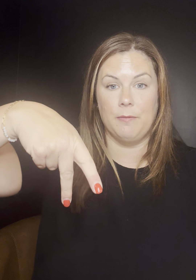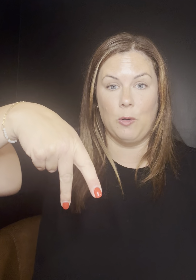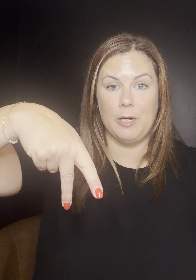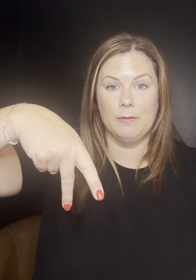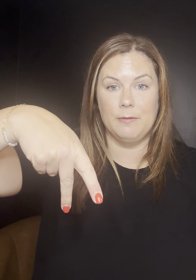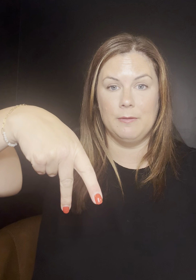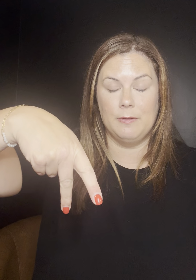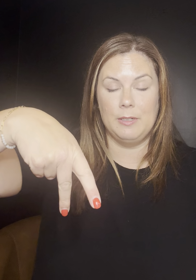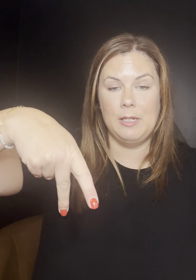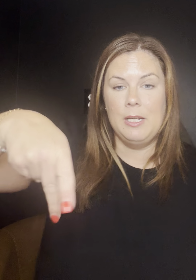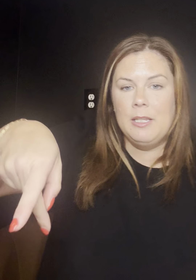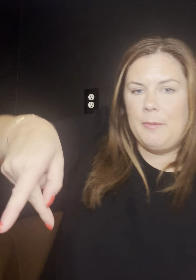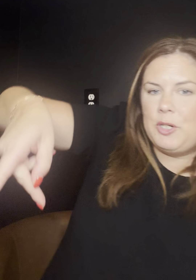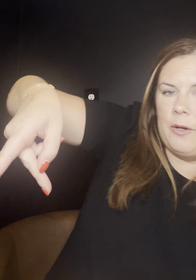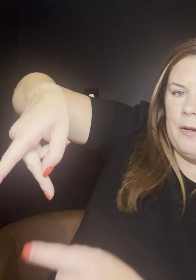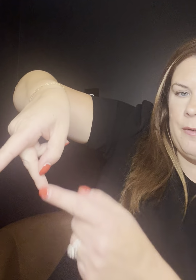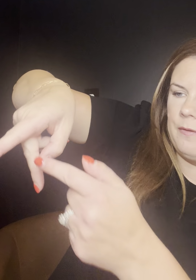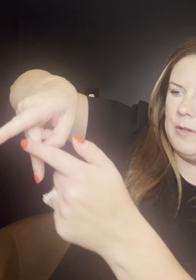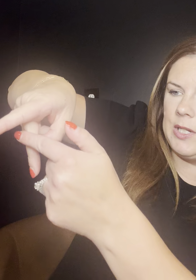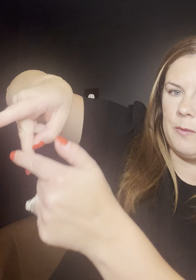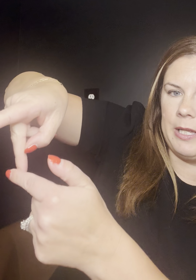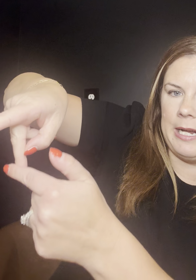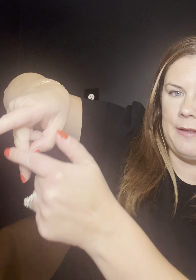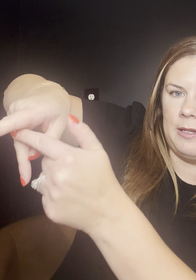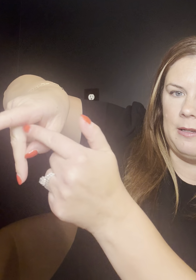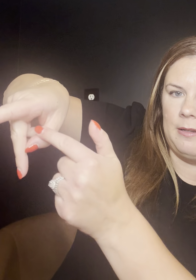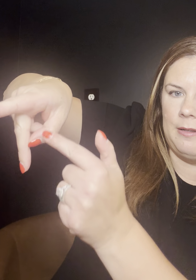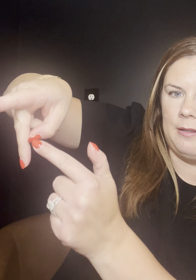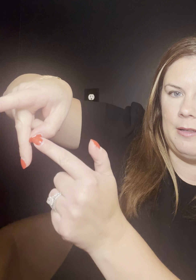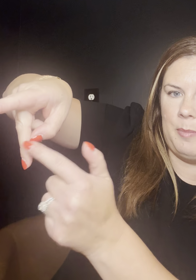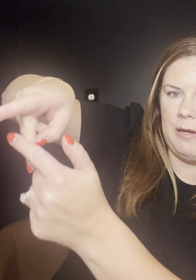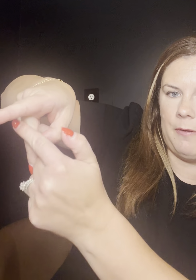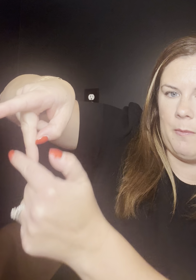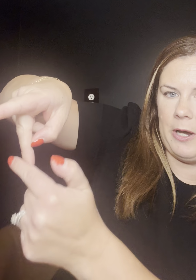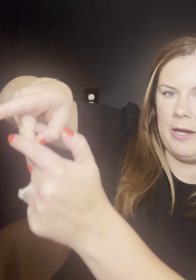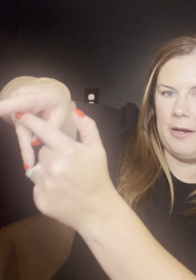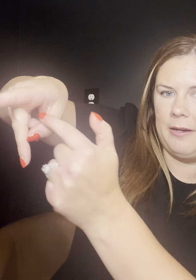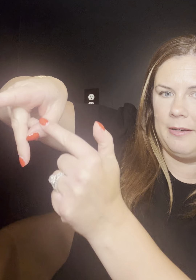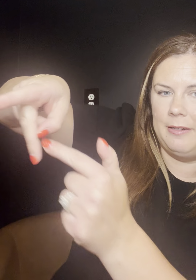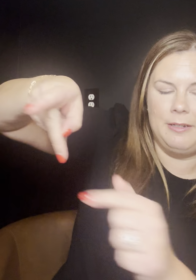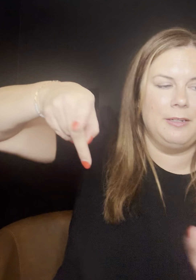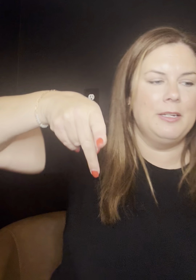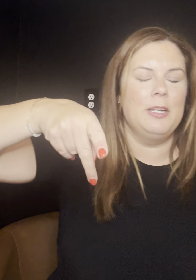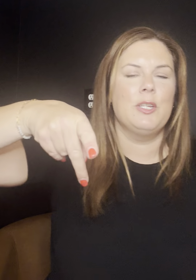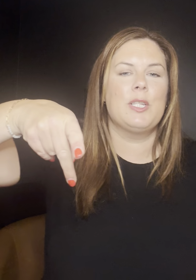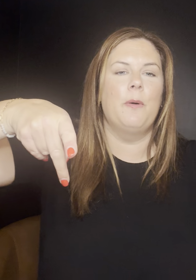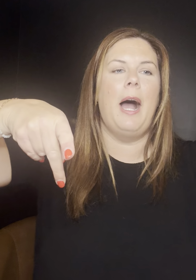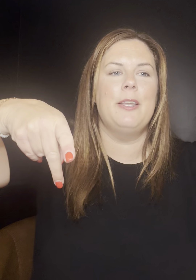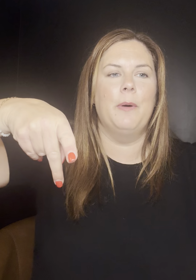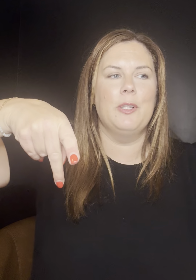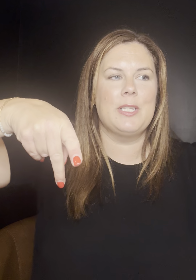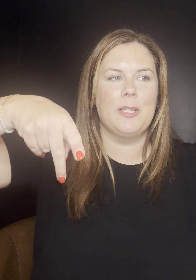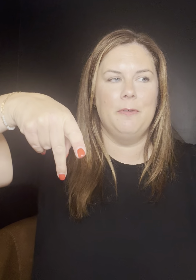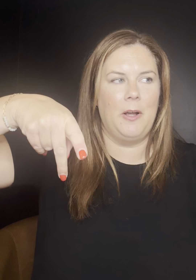floor. Let me show you. This is where they got the P from right here. So I know it looks a little